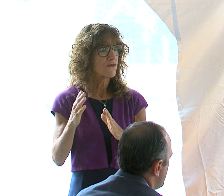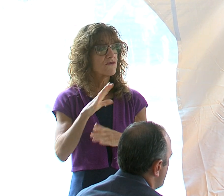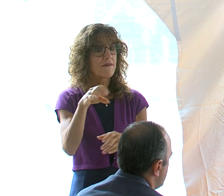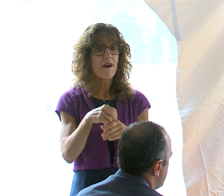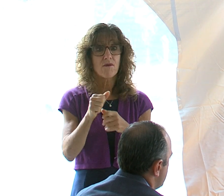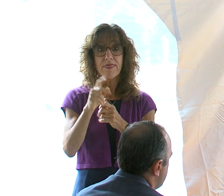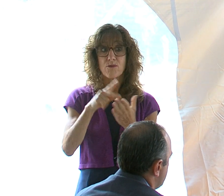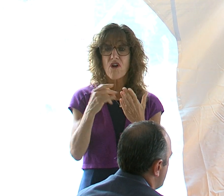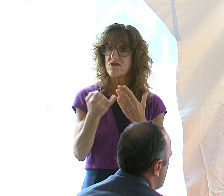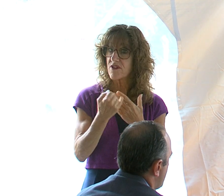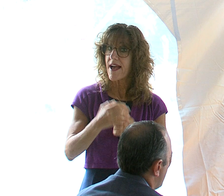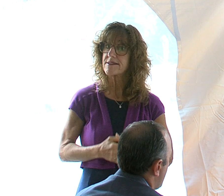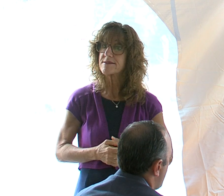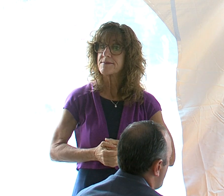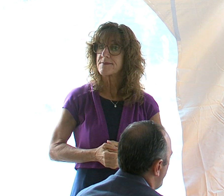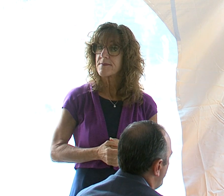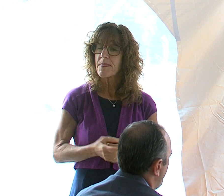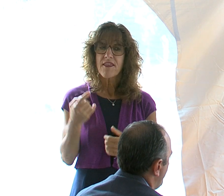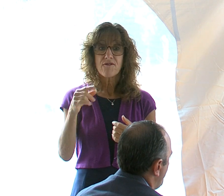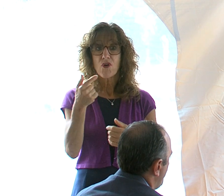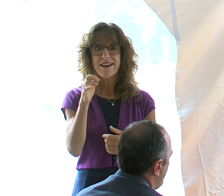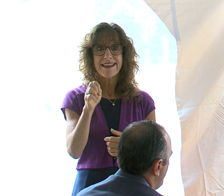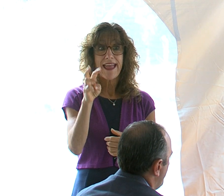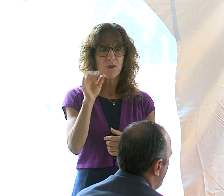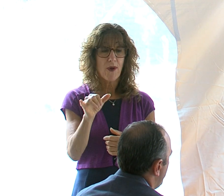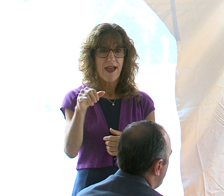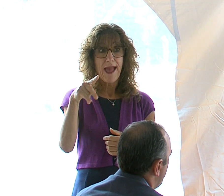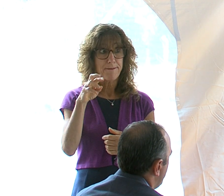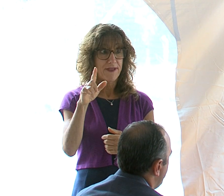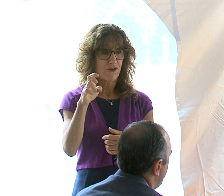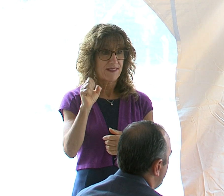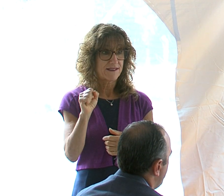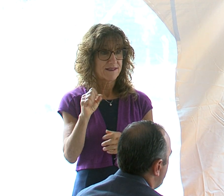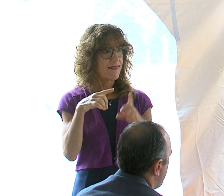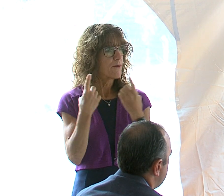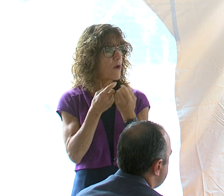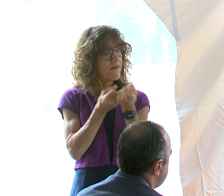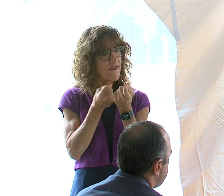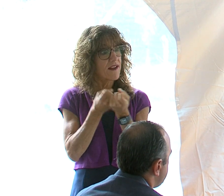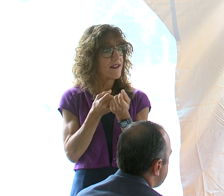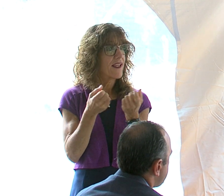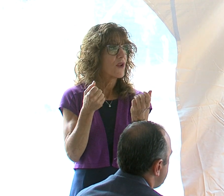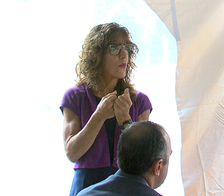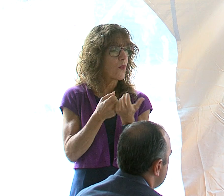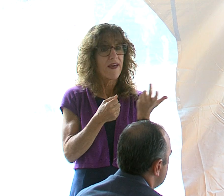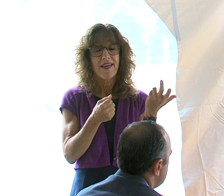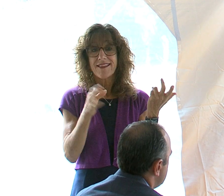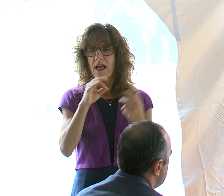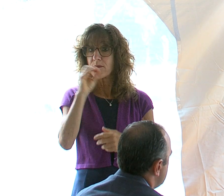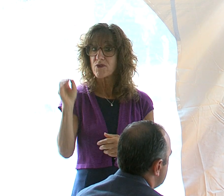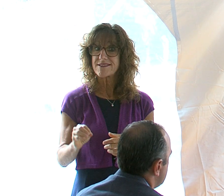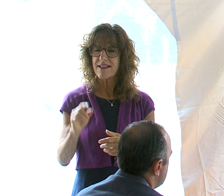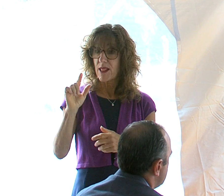project. For the Gateway of Peerless, the department, we funded it with 9% low-income housing tax credits, as well